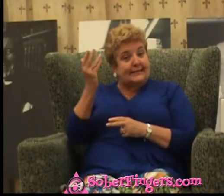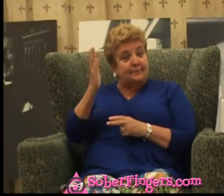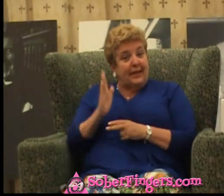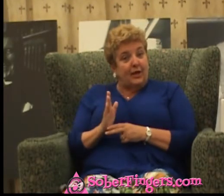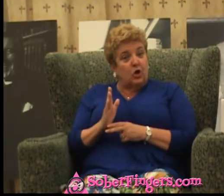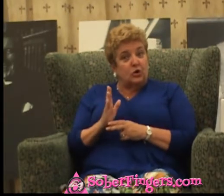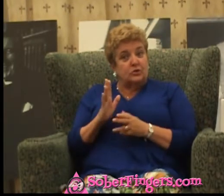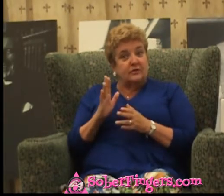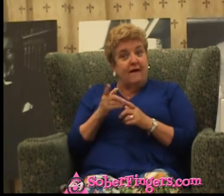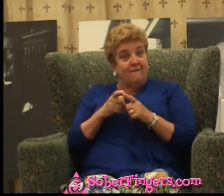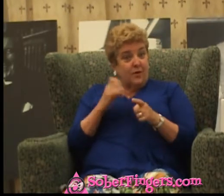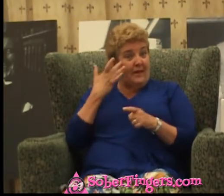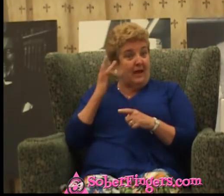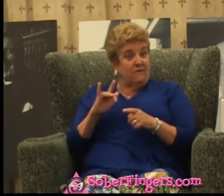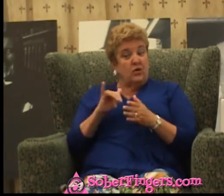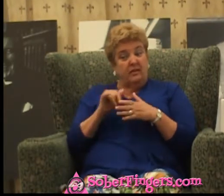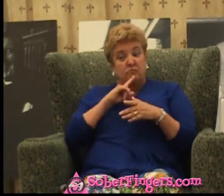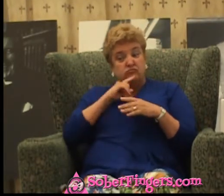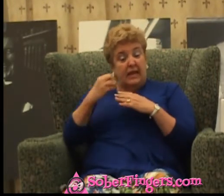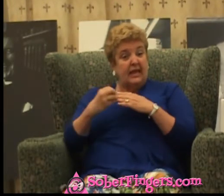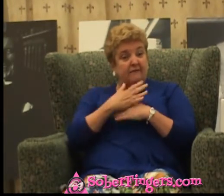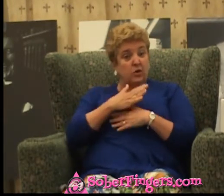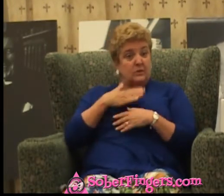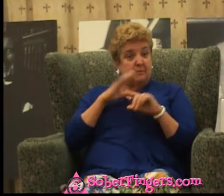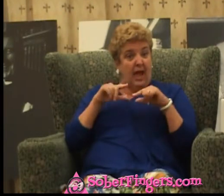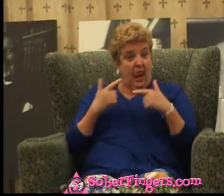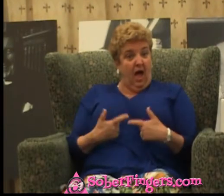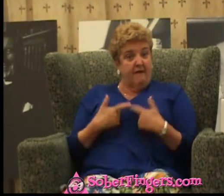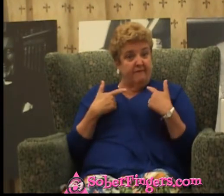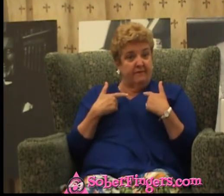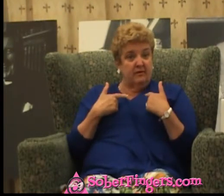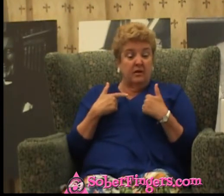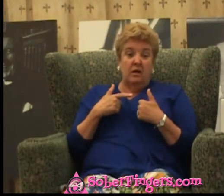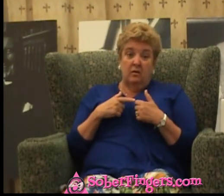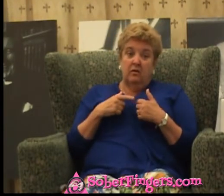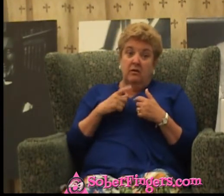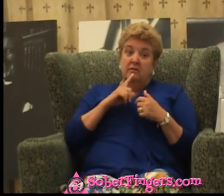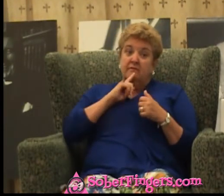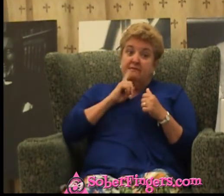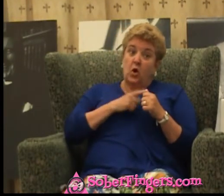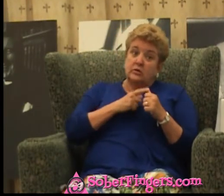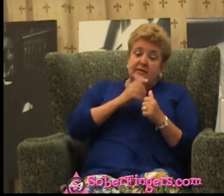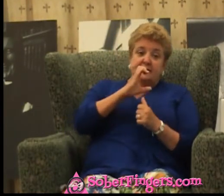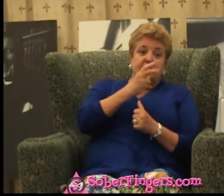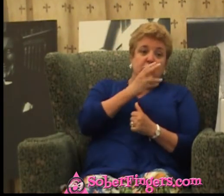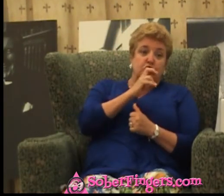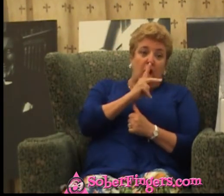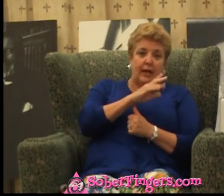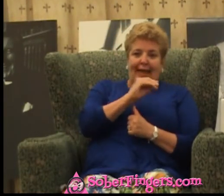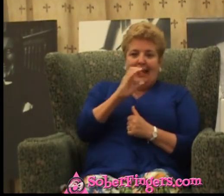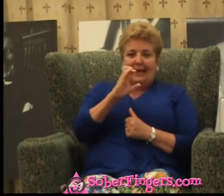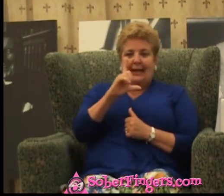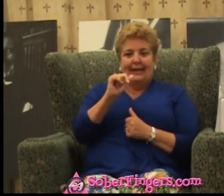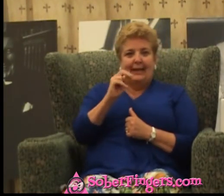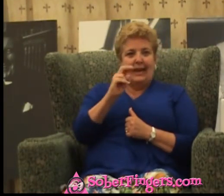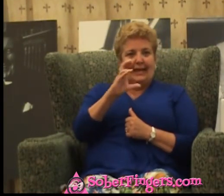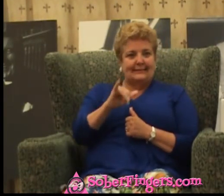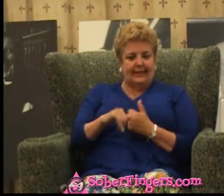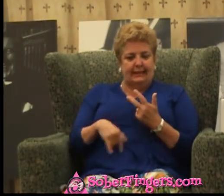my life, starting with Chuck and Clancy. And Clint, just almost this